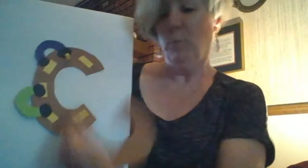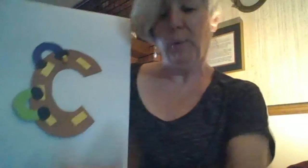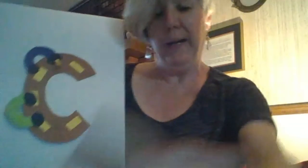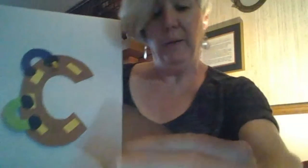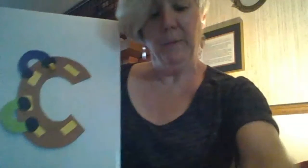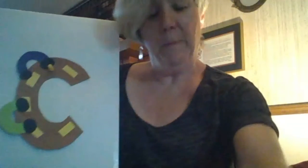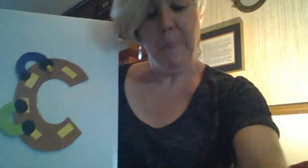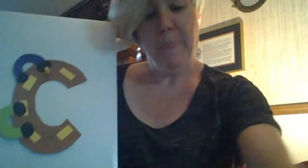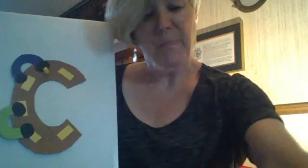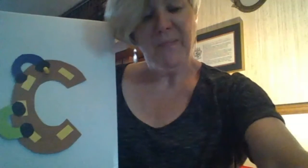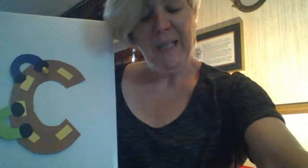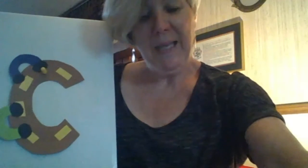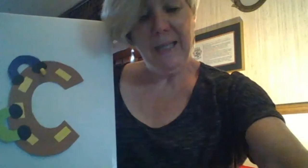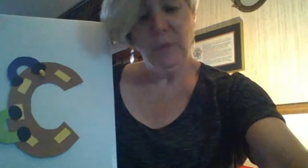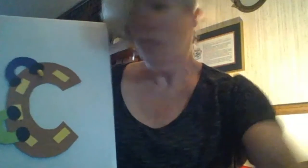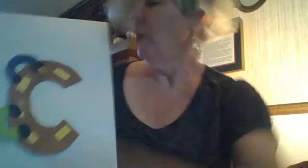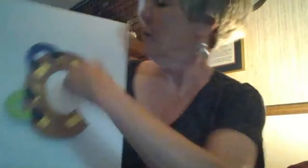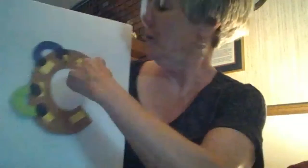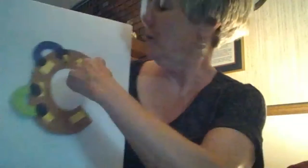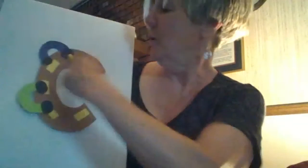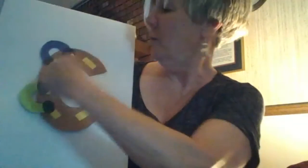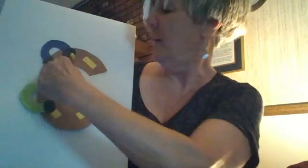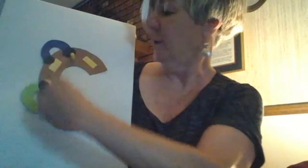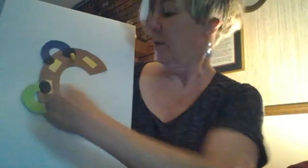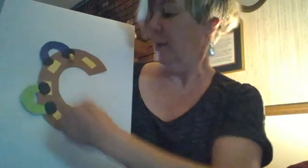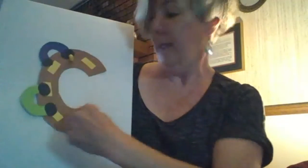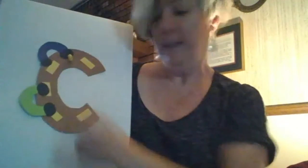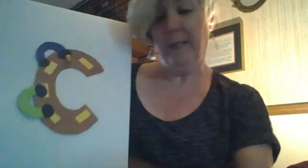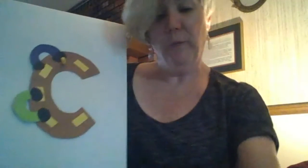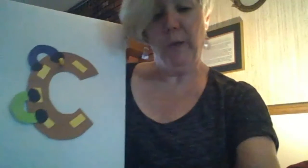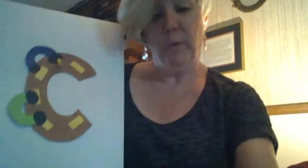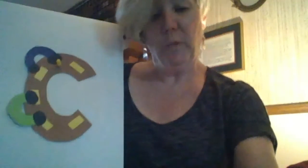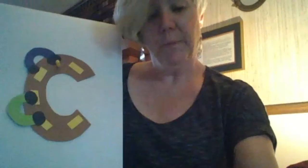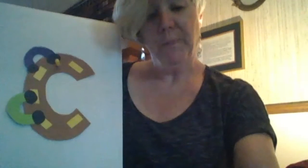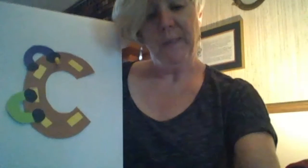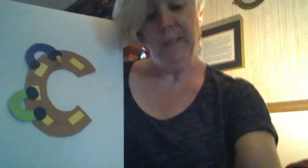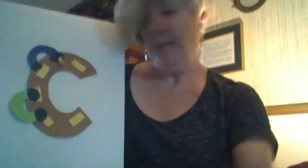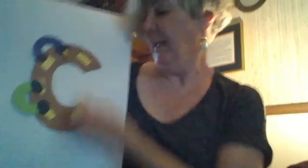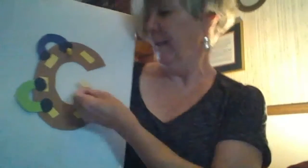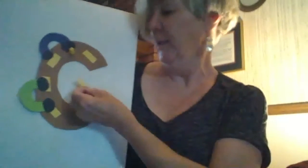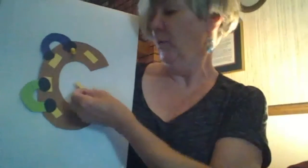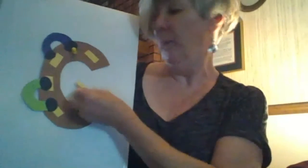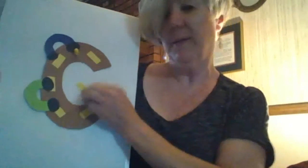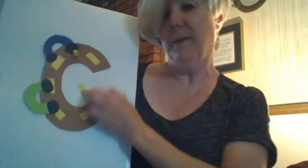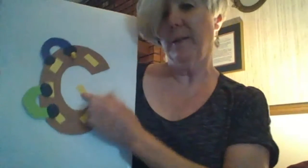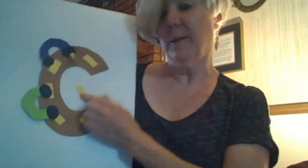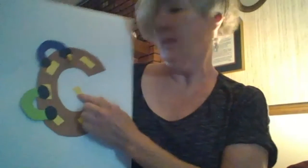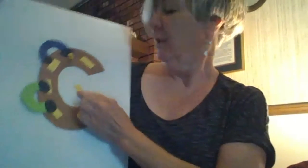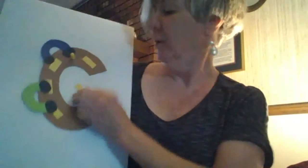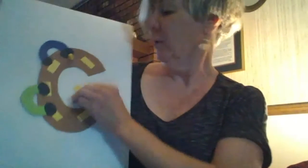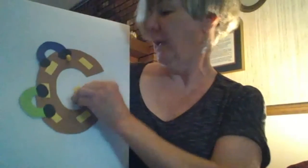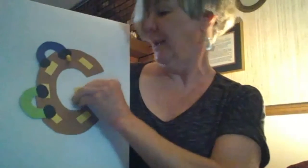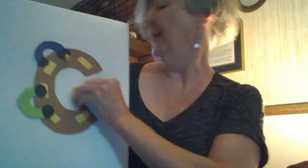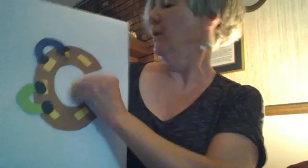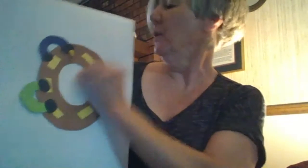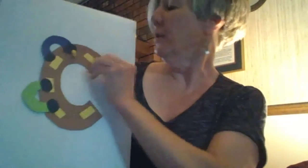our brown. And in order to make it look like a road, I cut out little pieces,